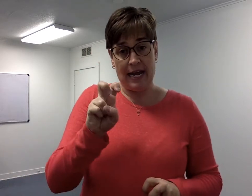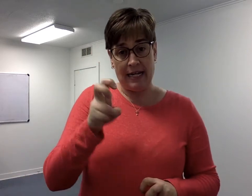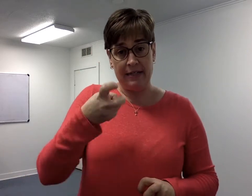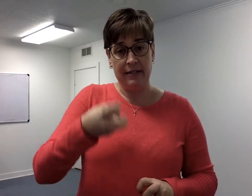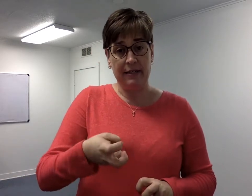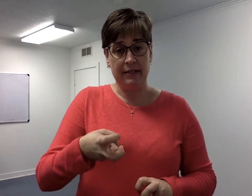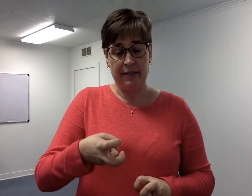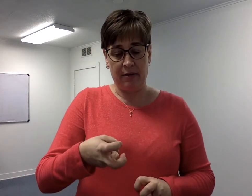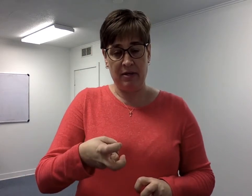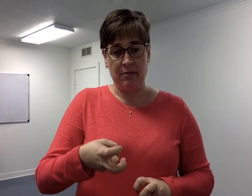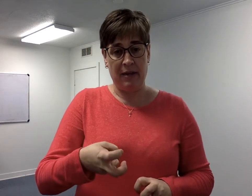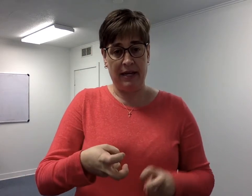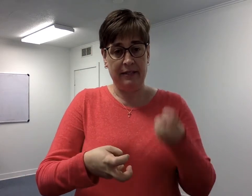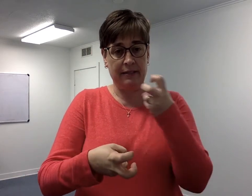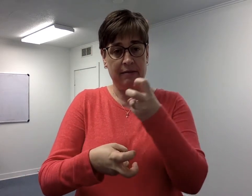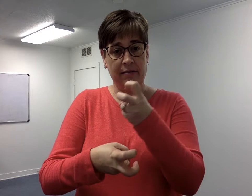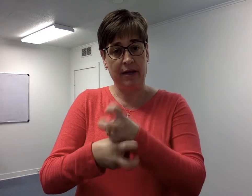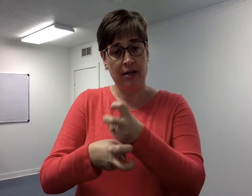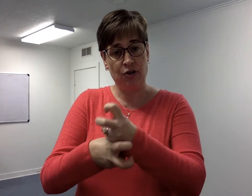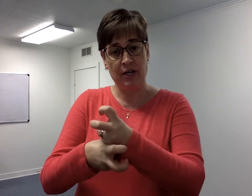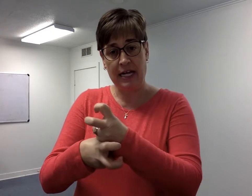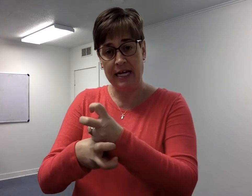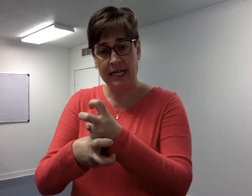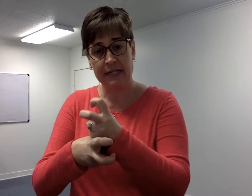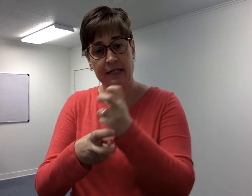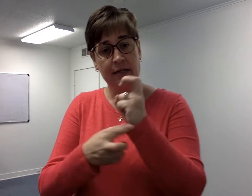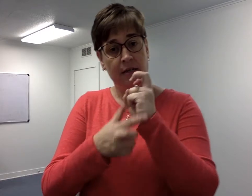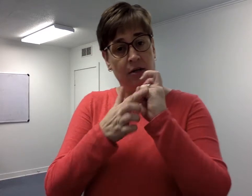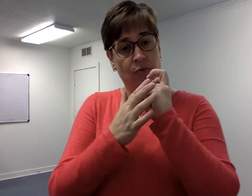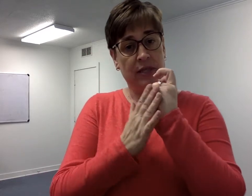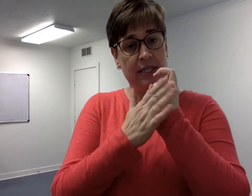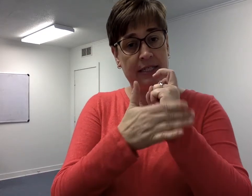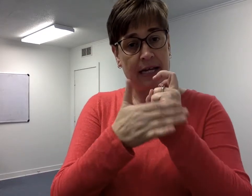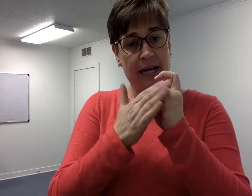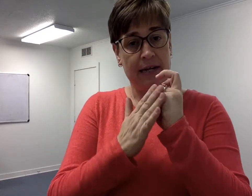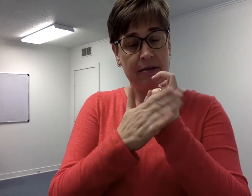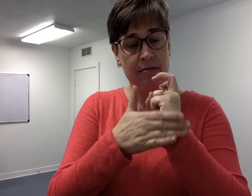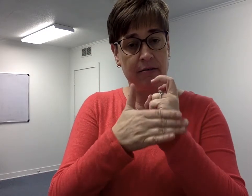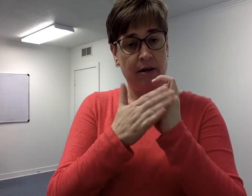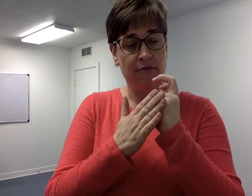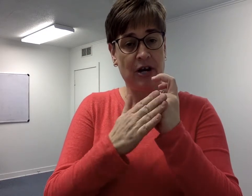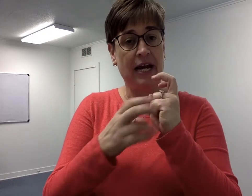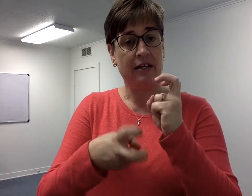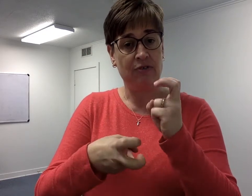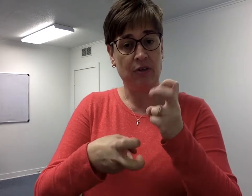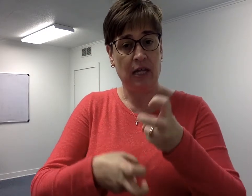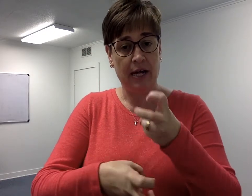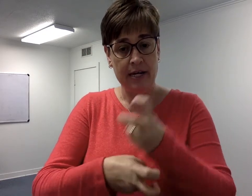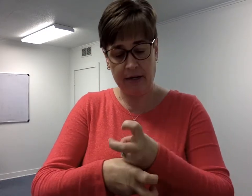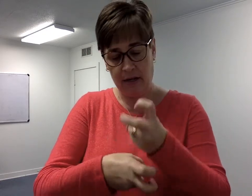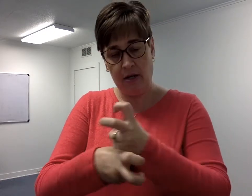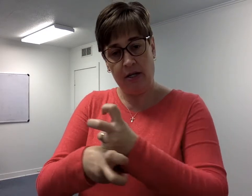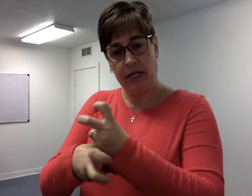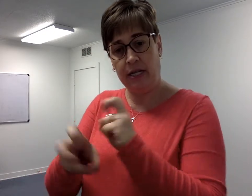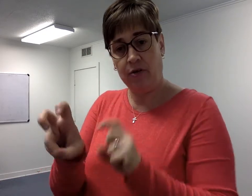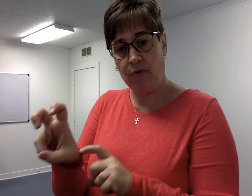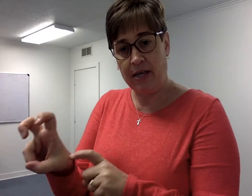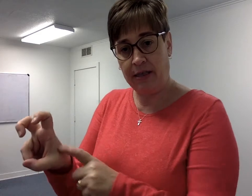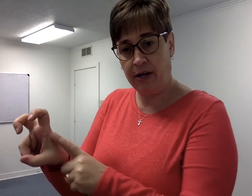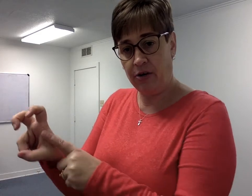hand is going to be the base. And you're going to hit with this side of your hand if you'd like. You can hit it right there in